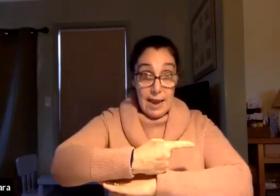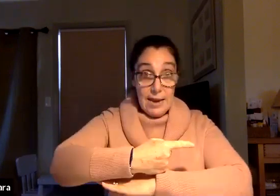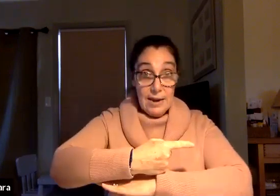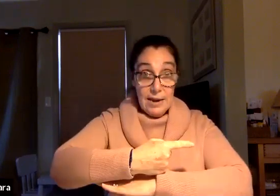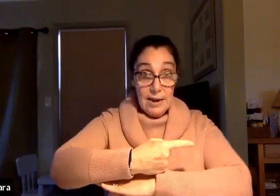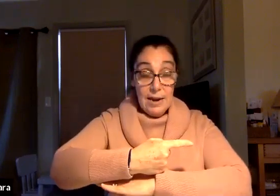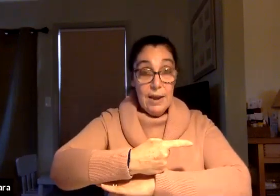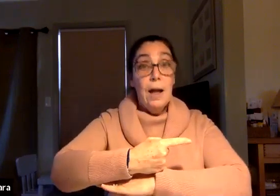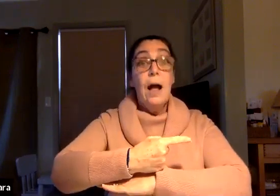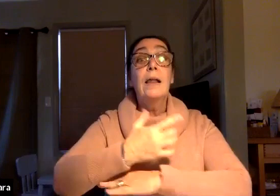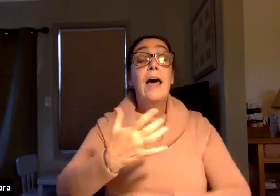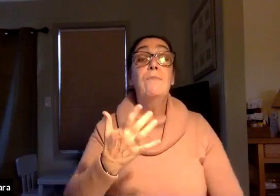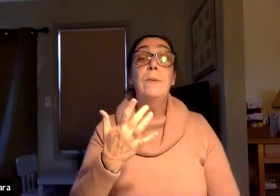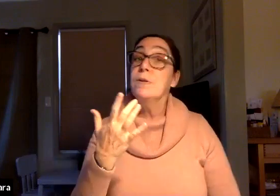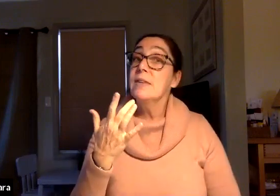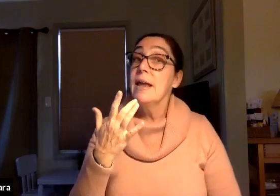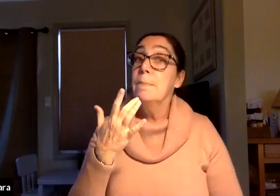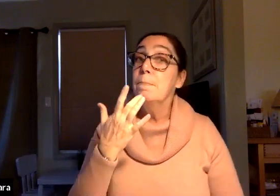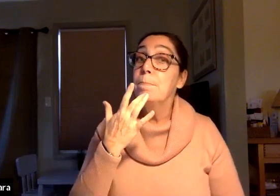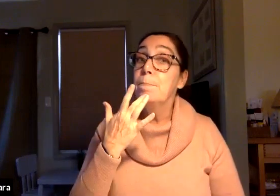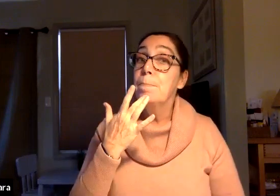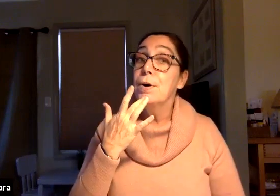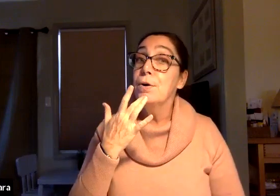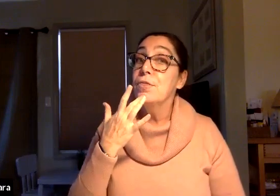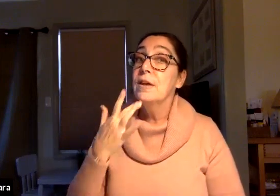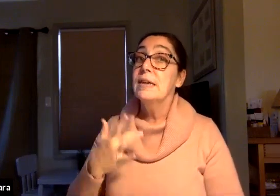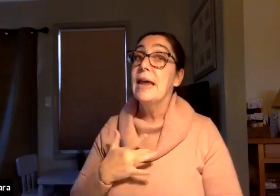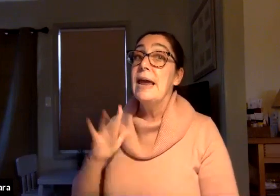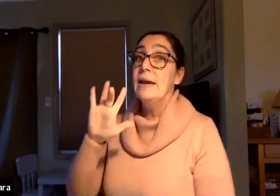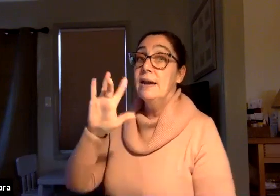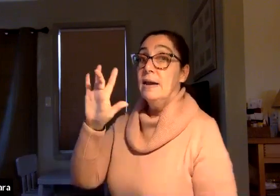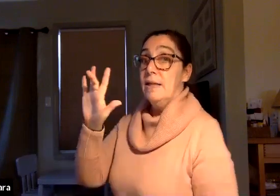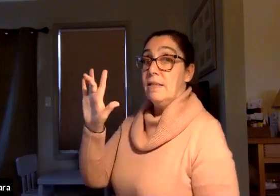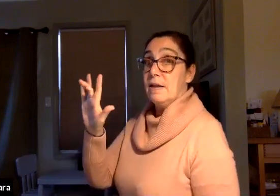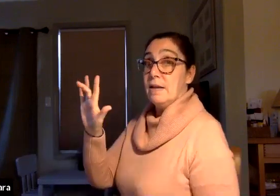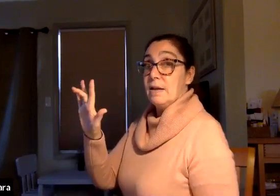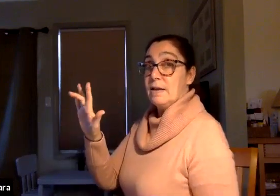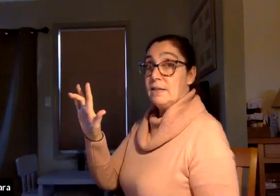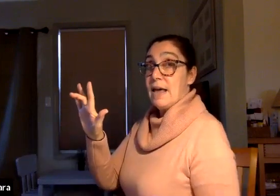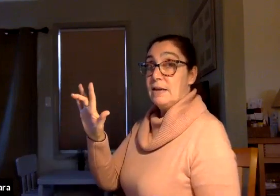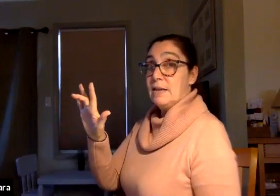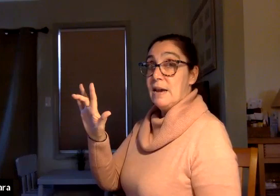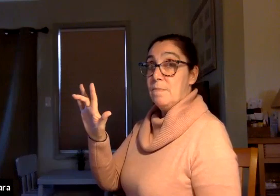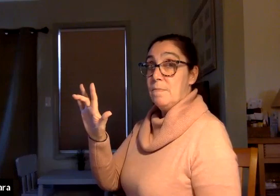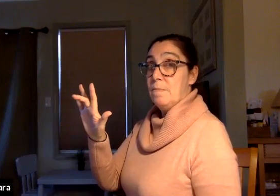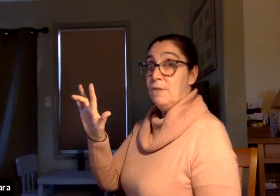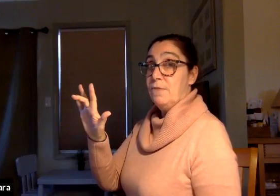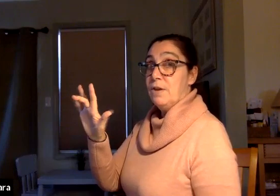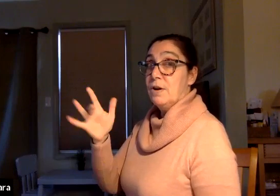birthday. A lot of people say birthday. It's that same middle finger in,